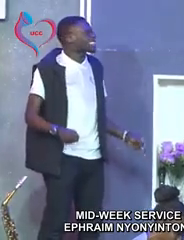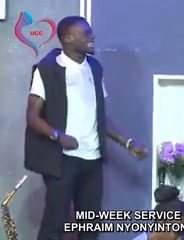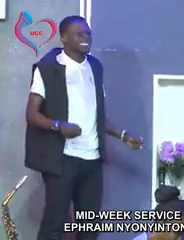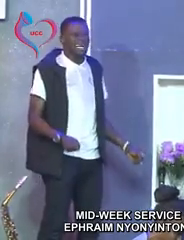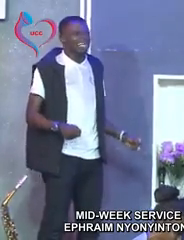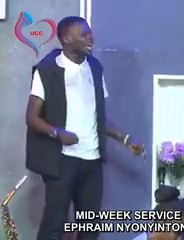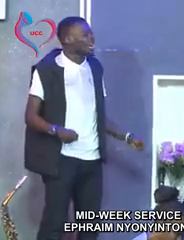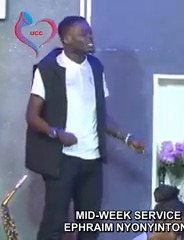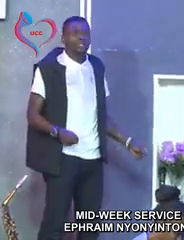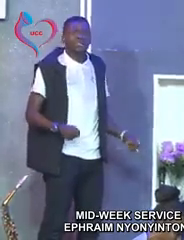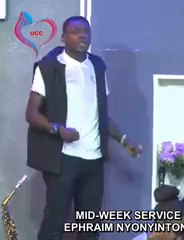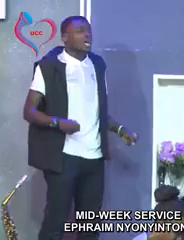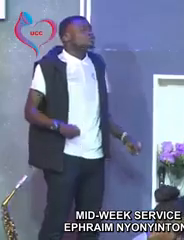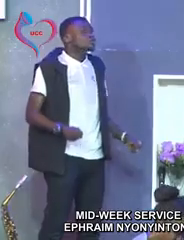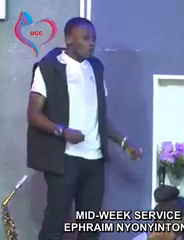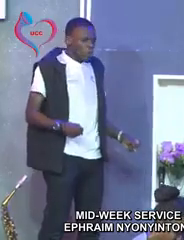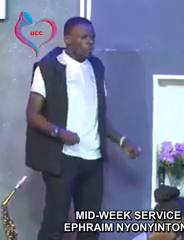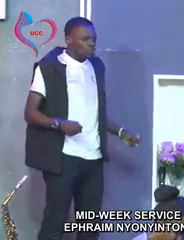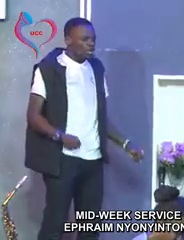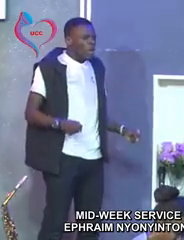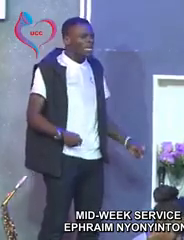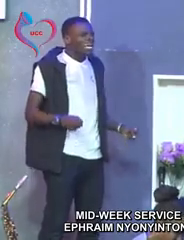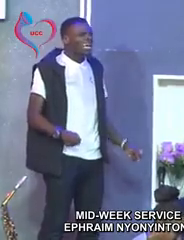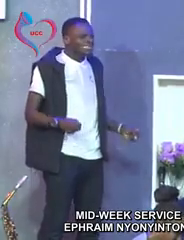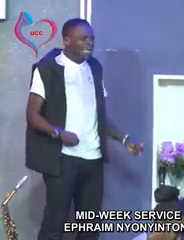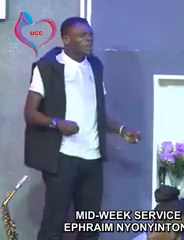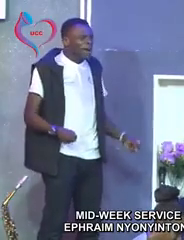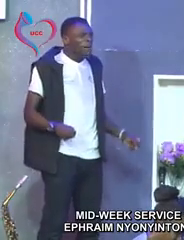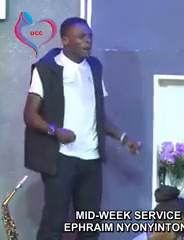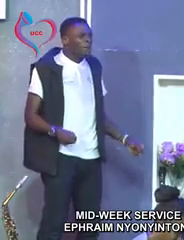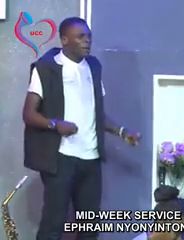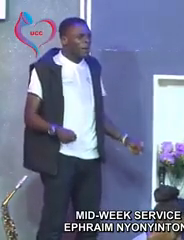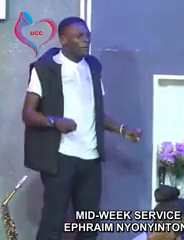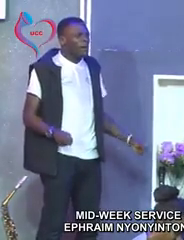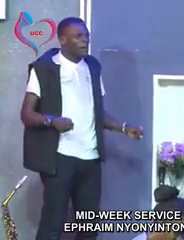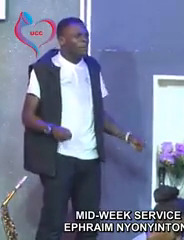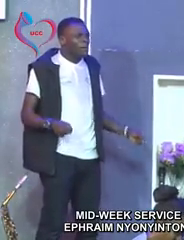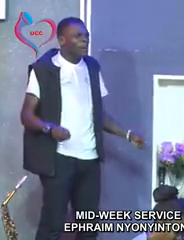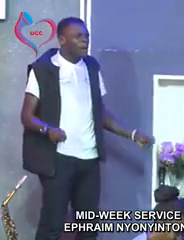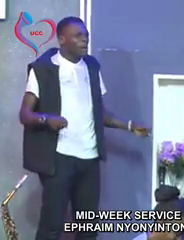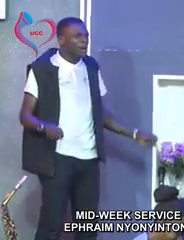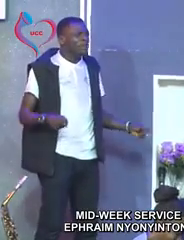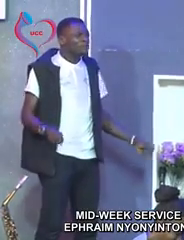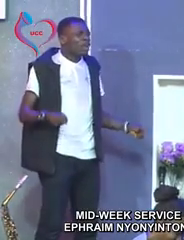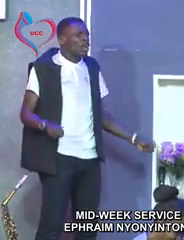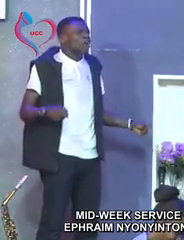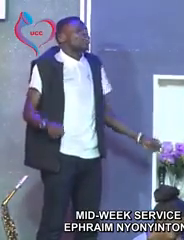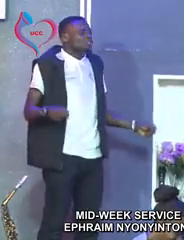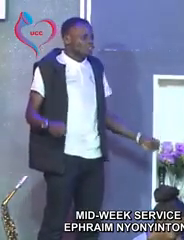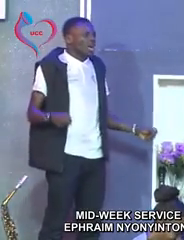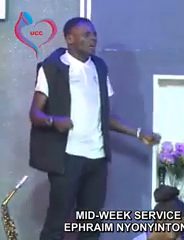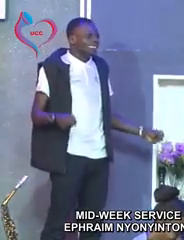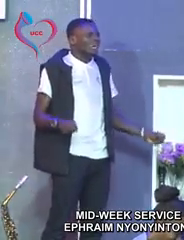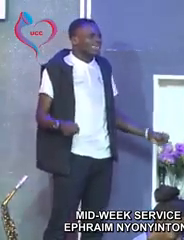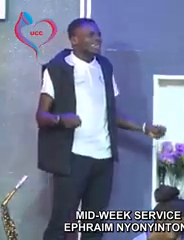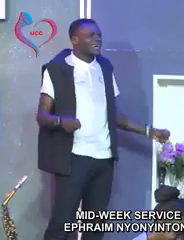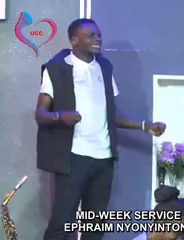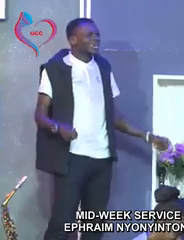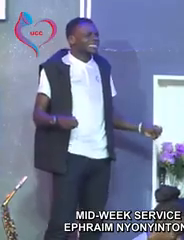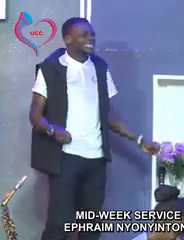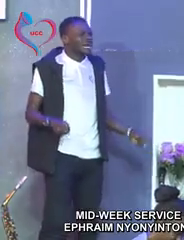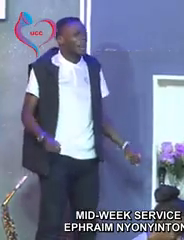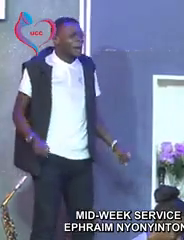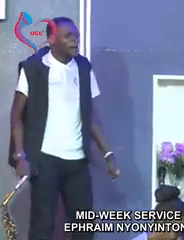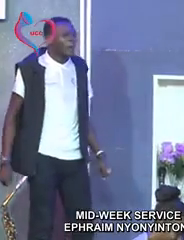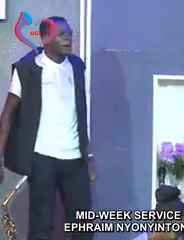mutima engalo ya Mukama ekwatira ddala ebuzibu ebakomeko engalo ya Mukama ekwatira ddala